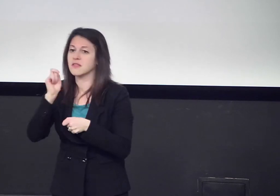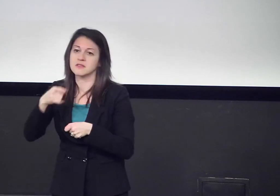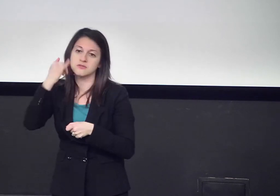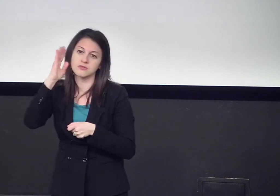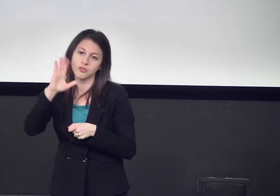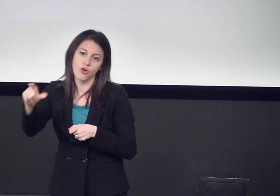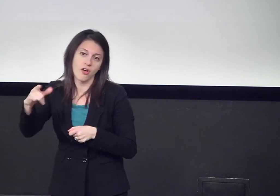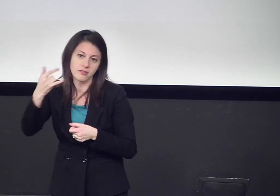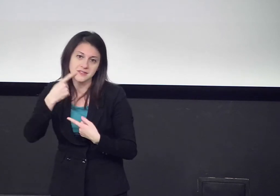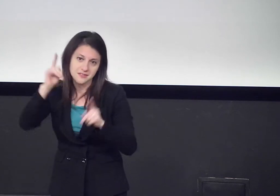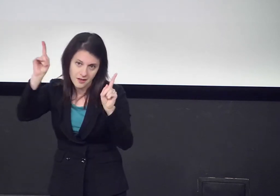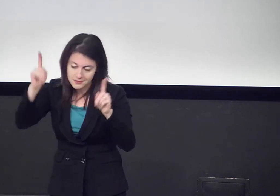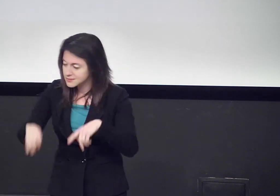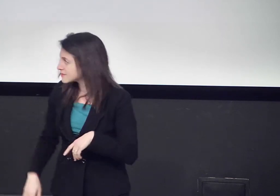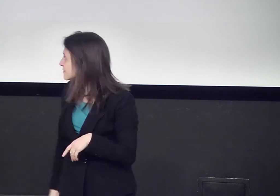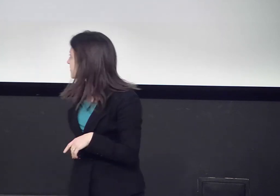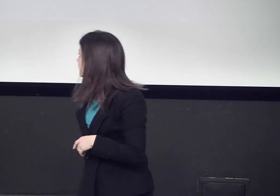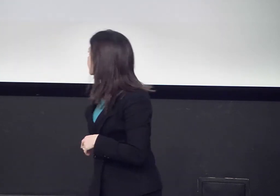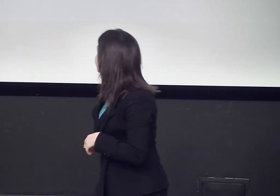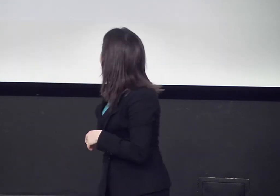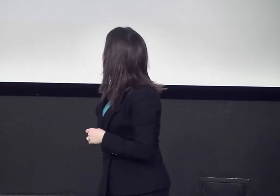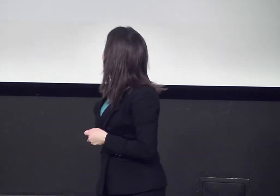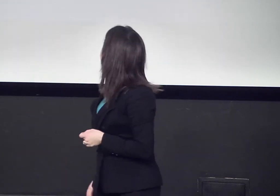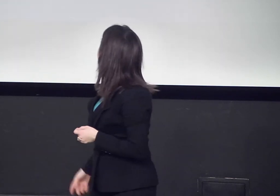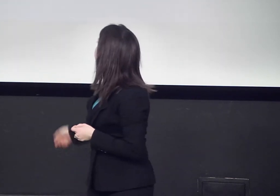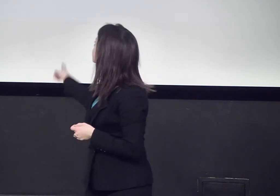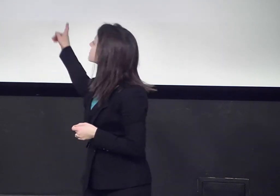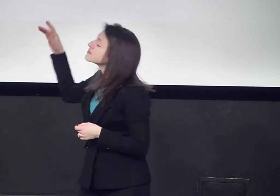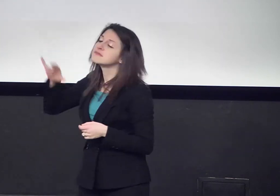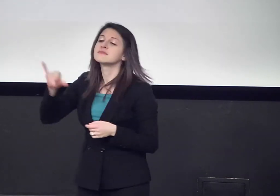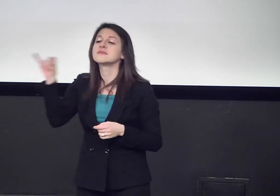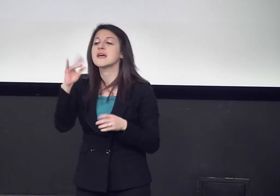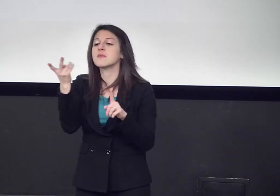But this is something that we have to do in order to make the call successful.